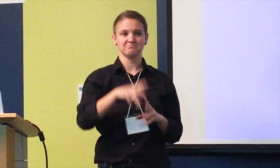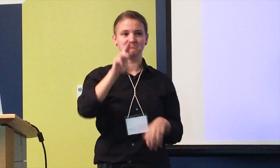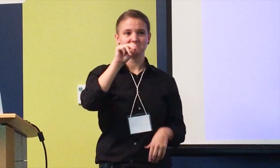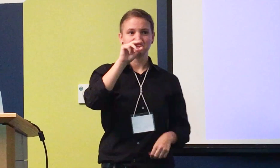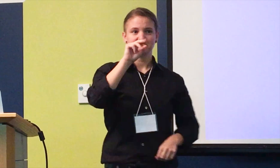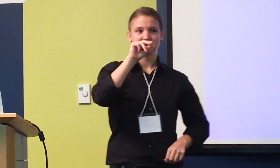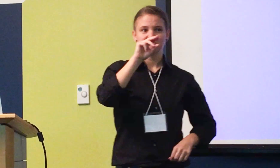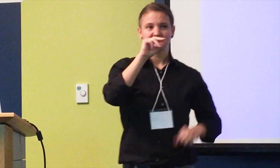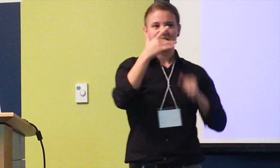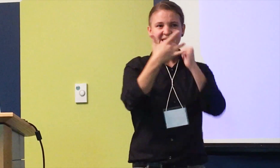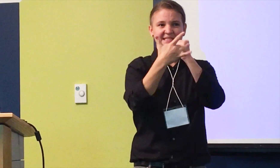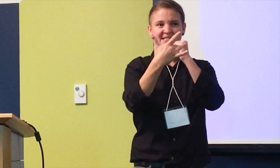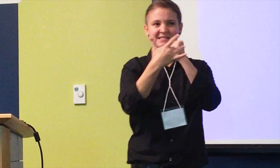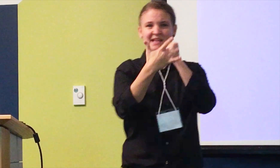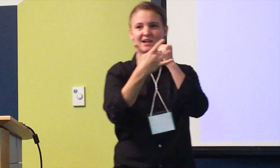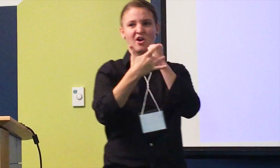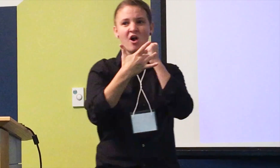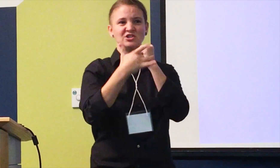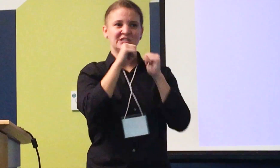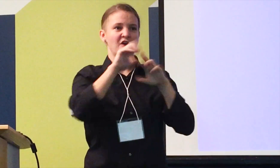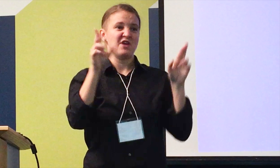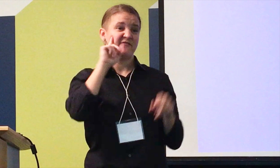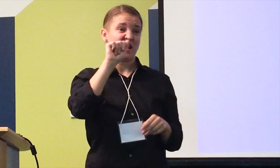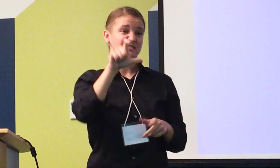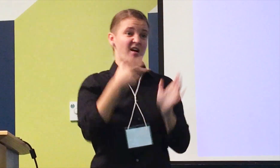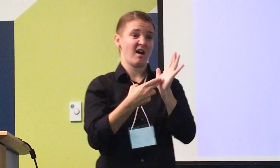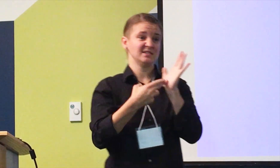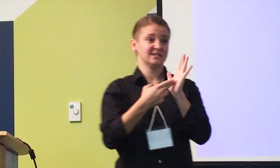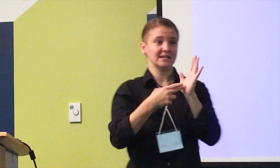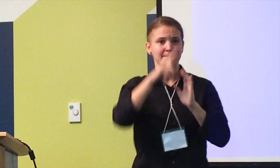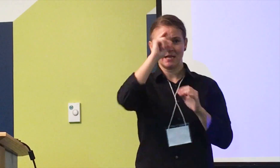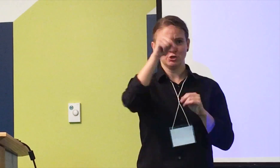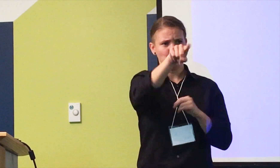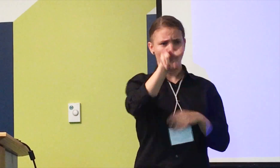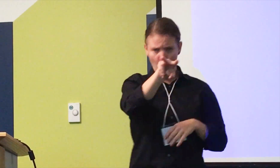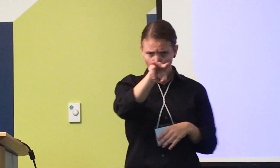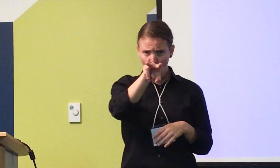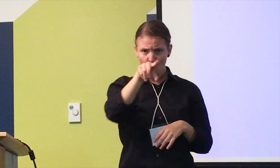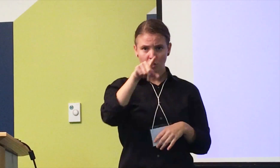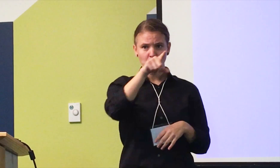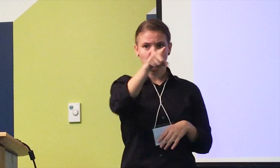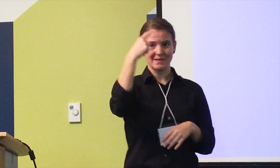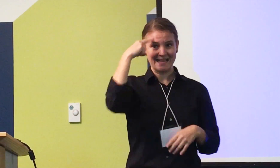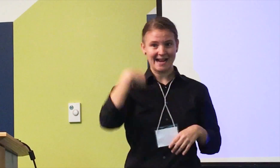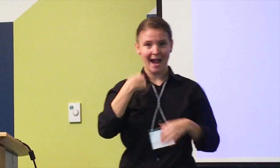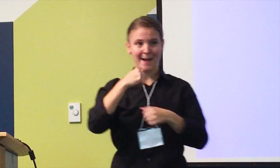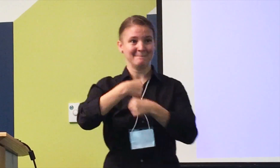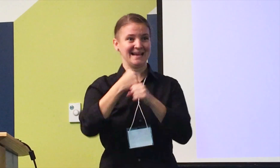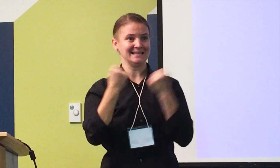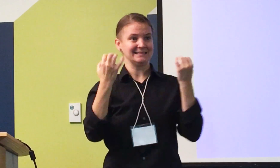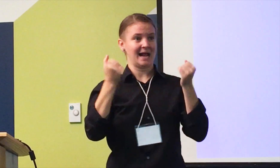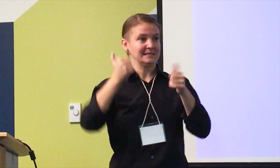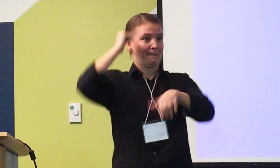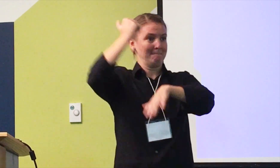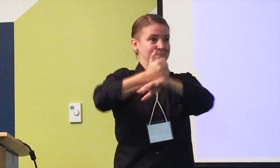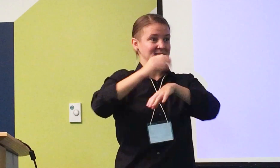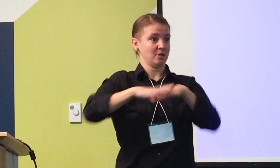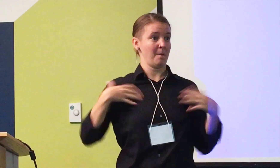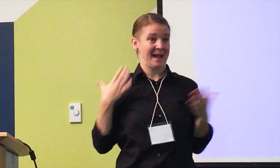present. Yeah, the technology is just not there yet. Actually, technology is just not ready for ASL in general, I have